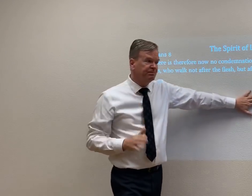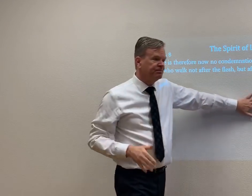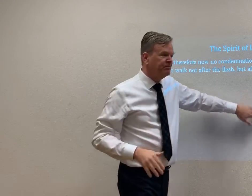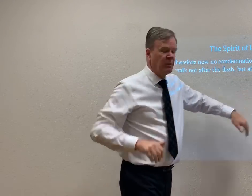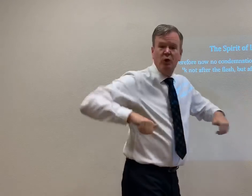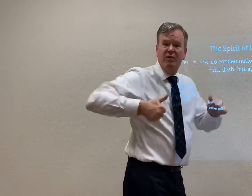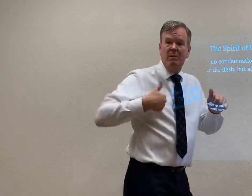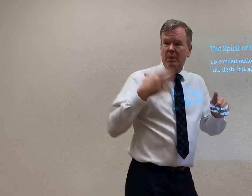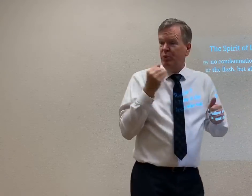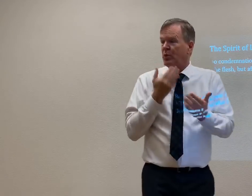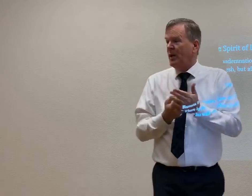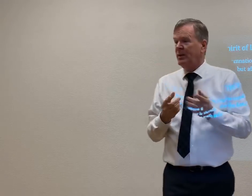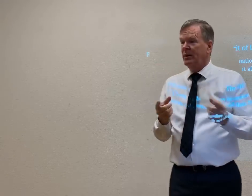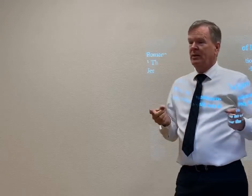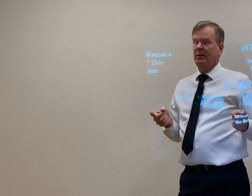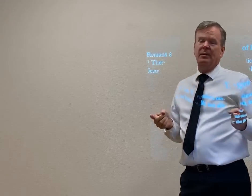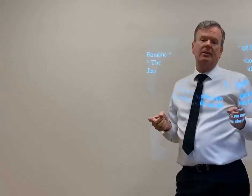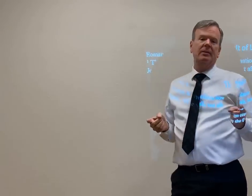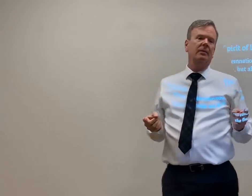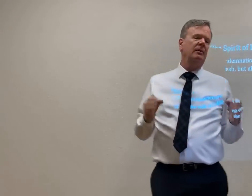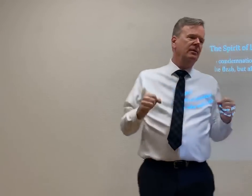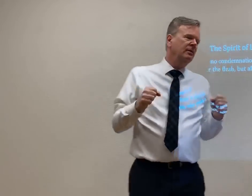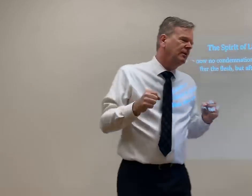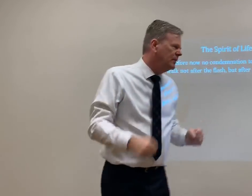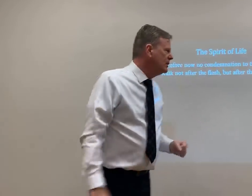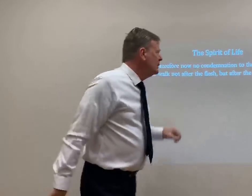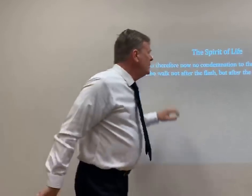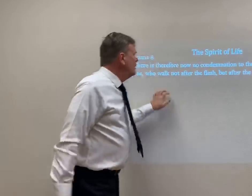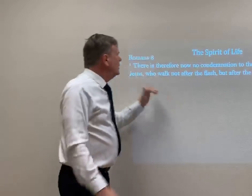okay? Alright, following so far? Okay.